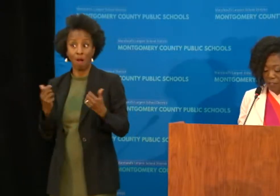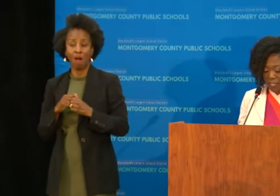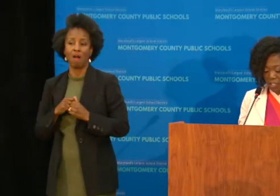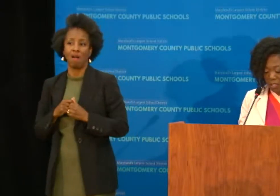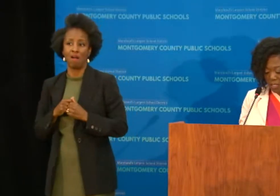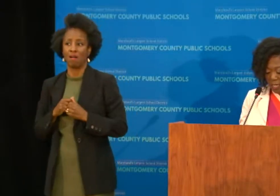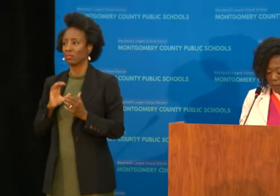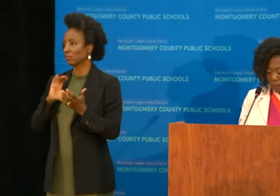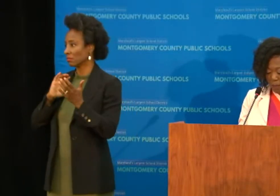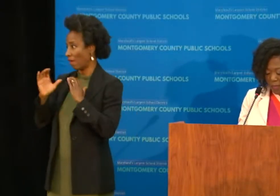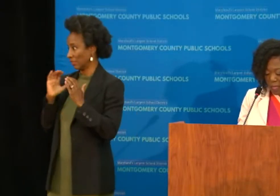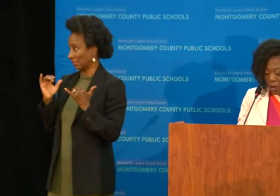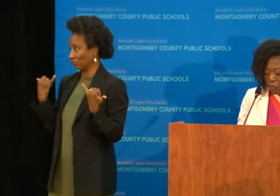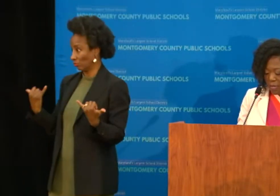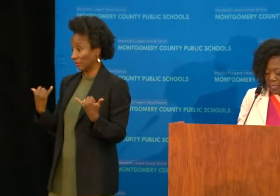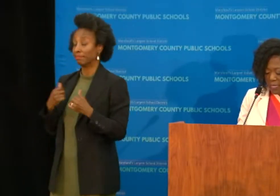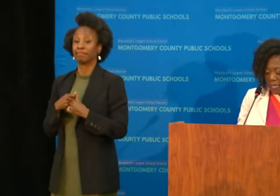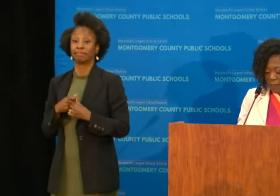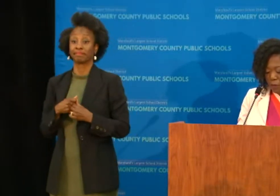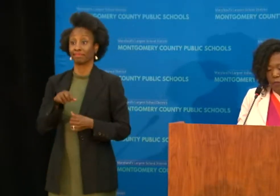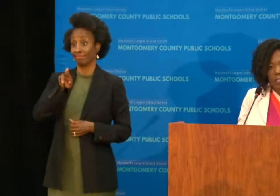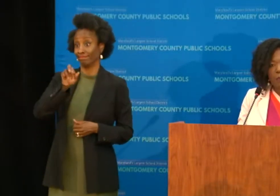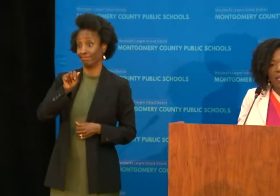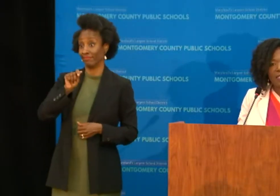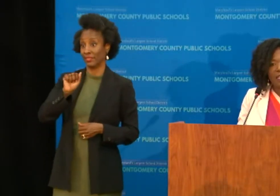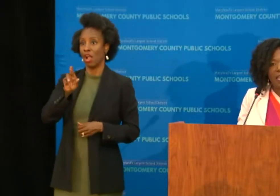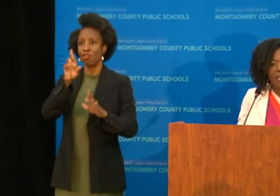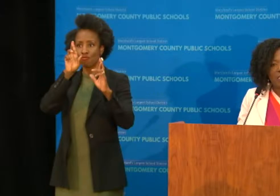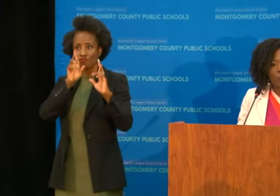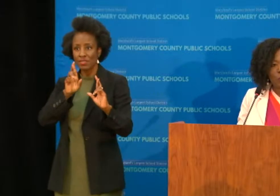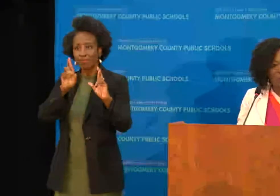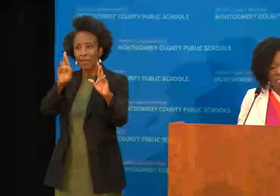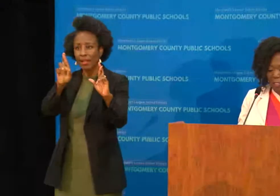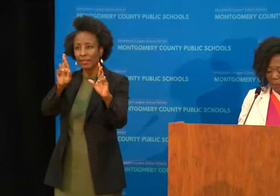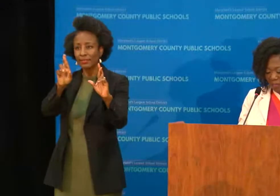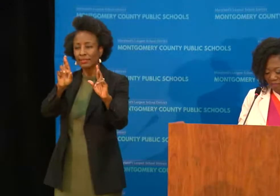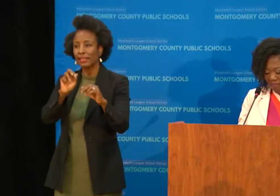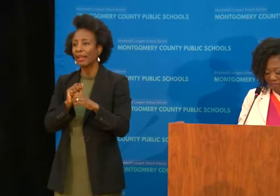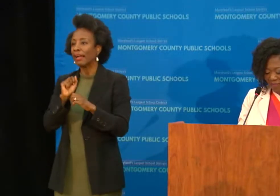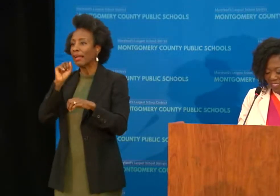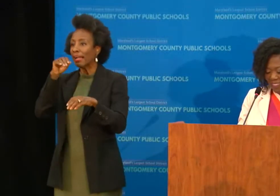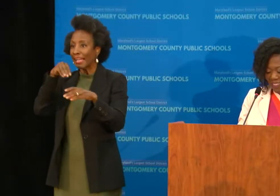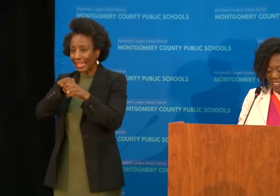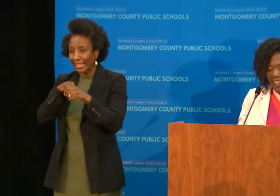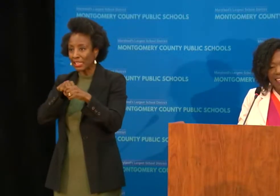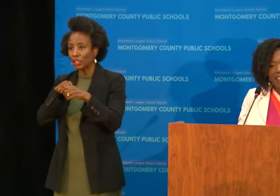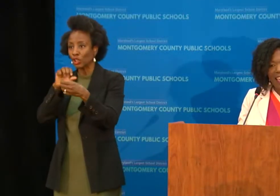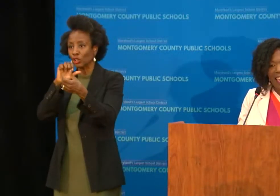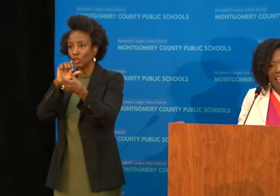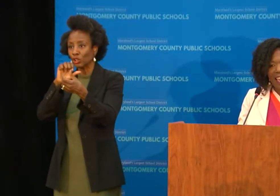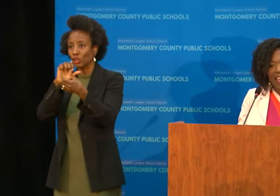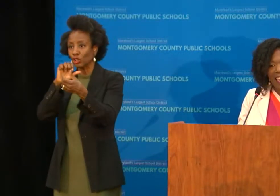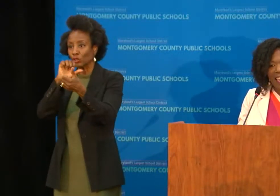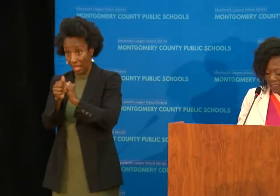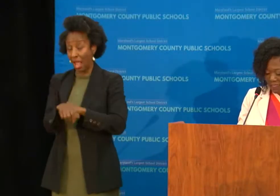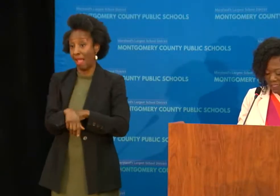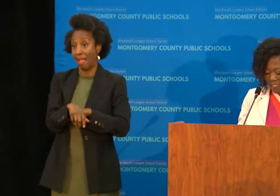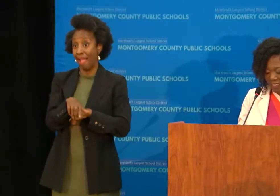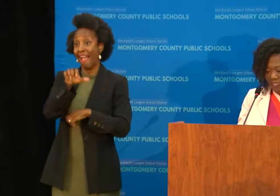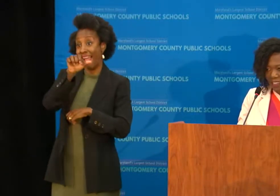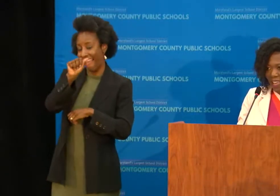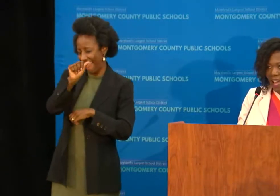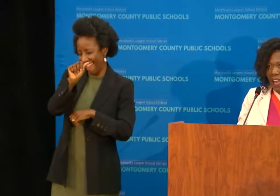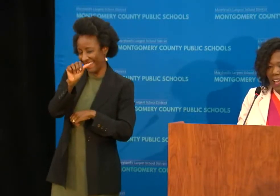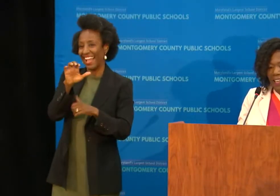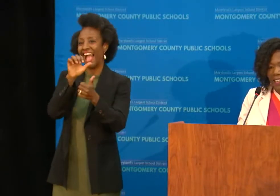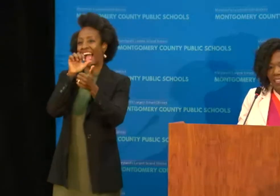in our conversation today. RAISE stands for respect and sportsmanship. The A, academic